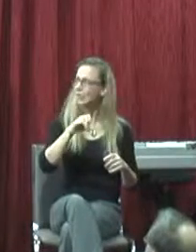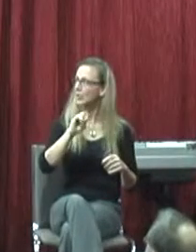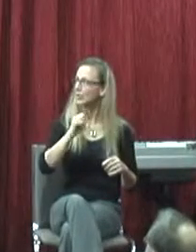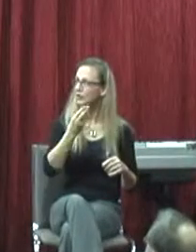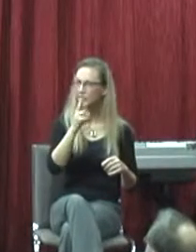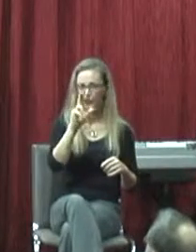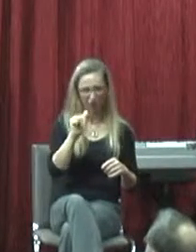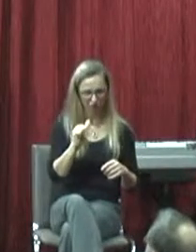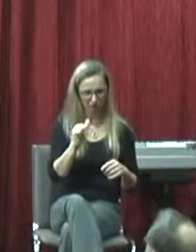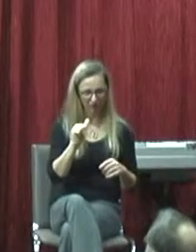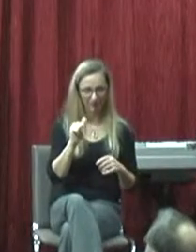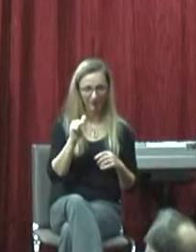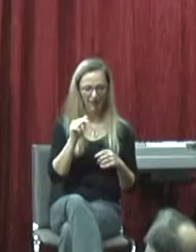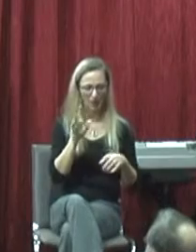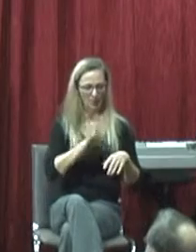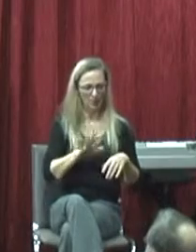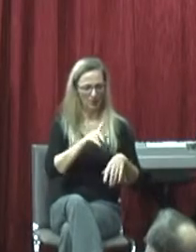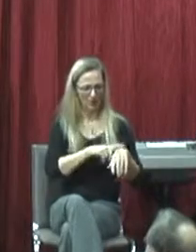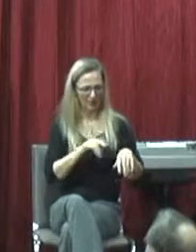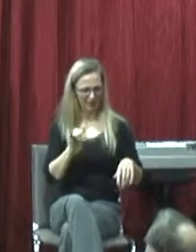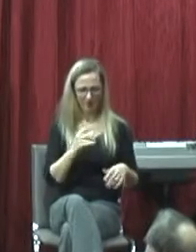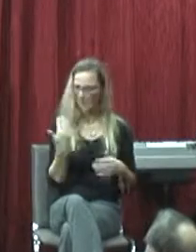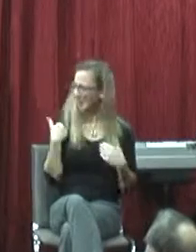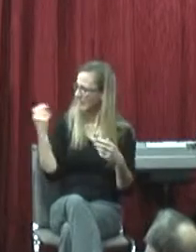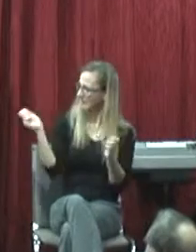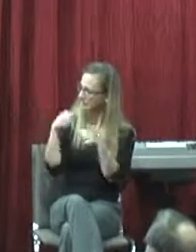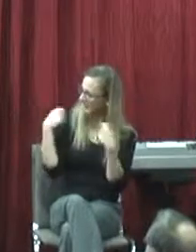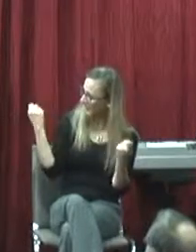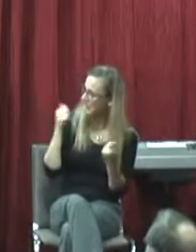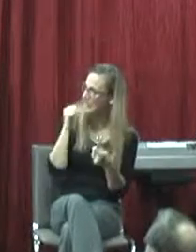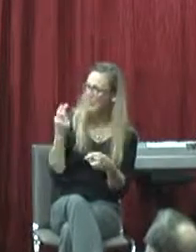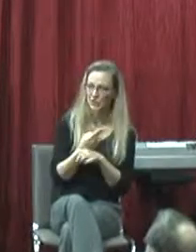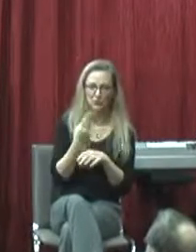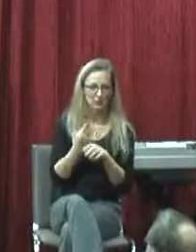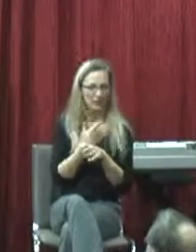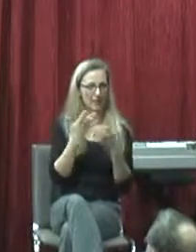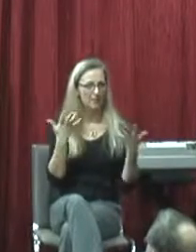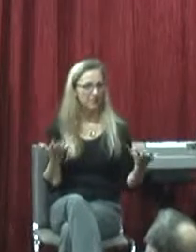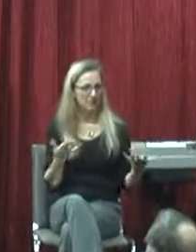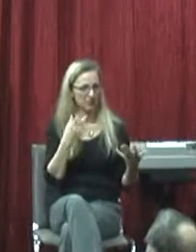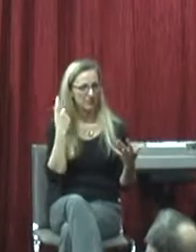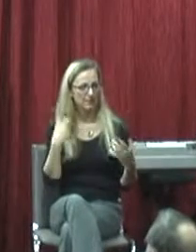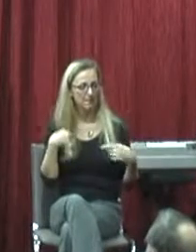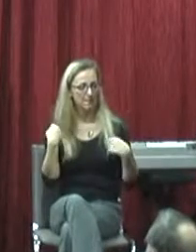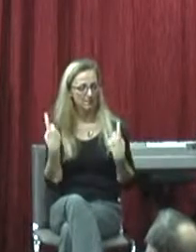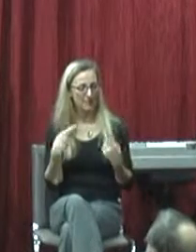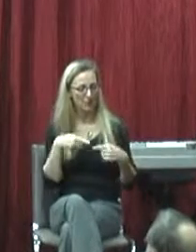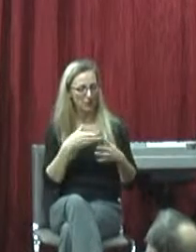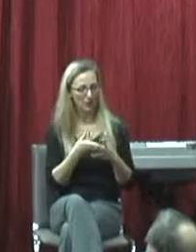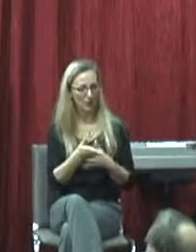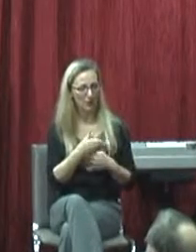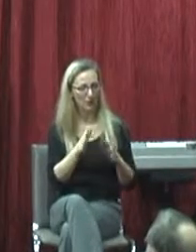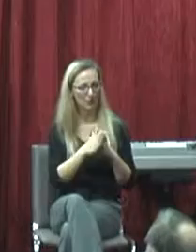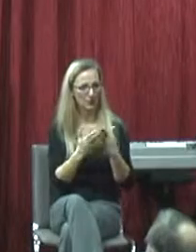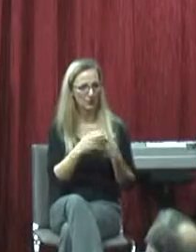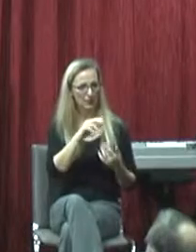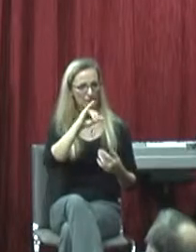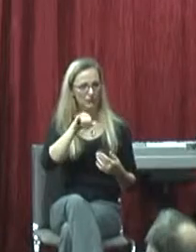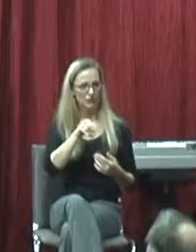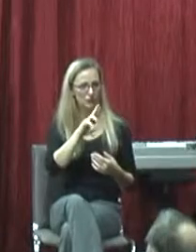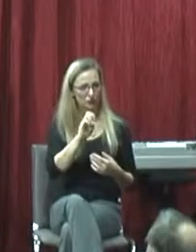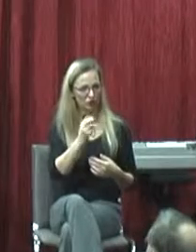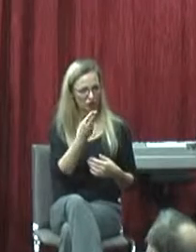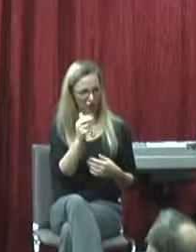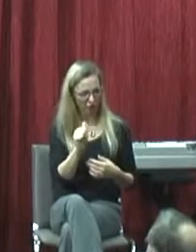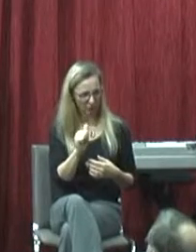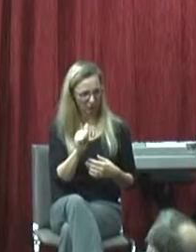thing, this beautiful cabinet, and so we haven't really used it that much because we've been going through the book of Joshua. But I felt it was a time we